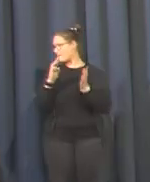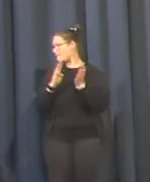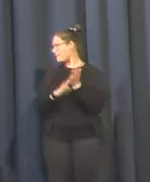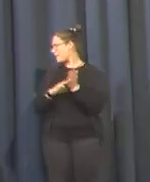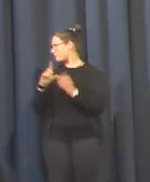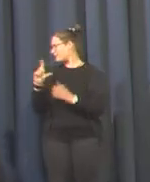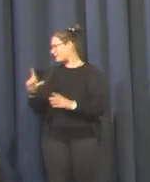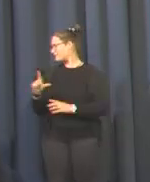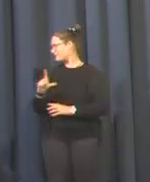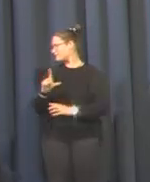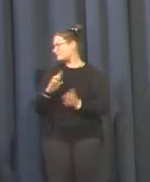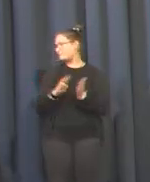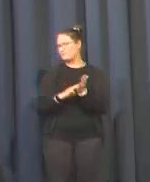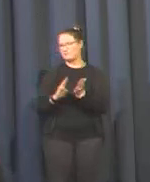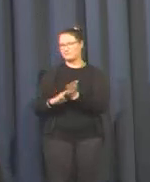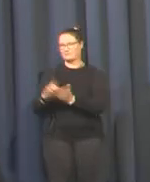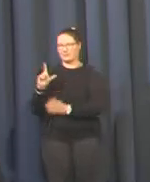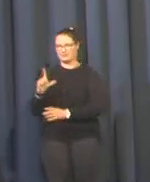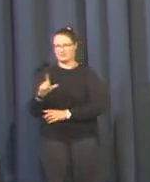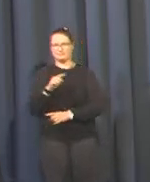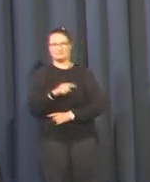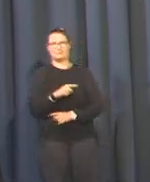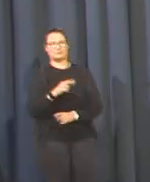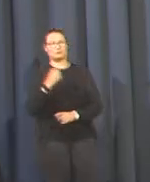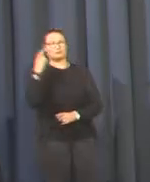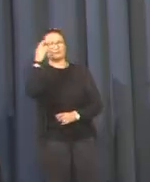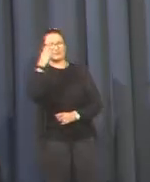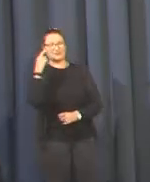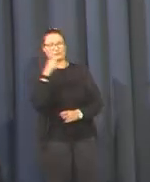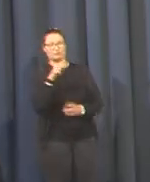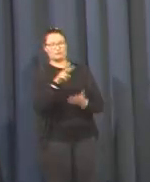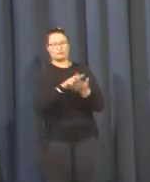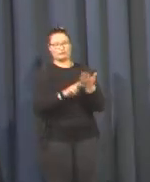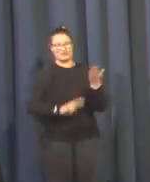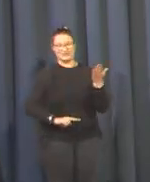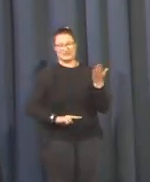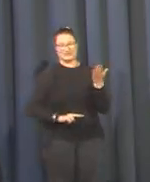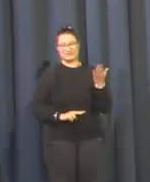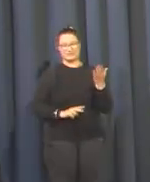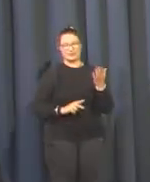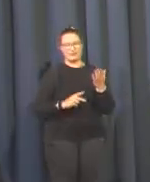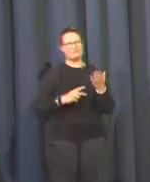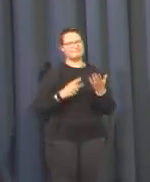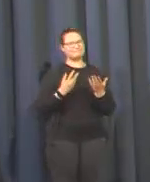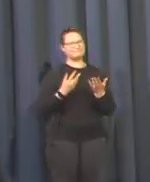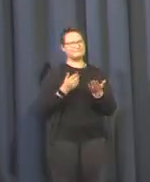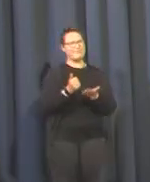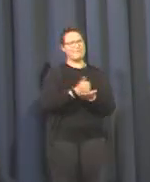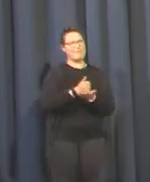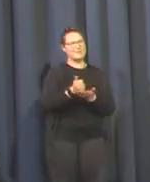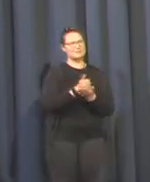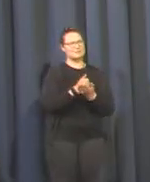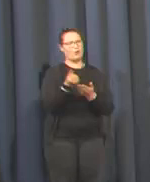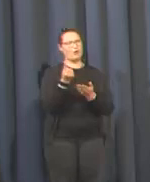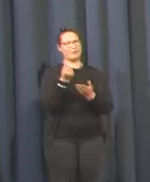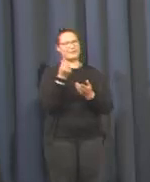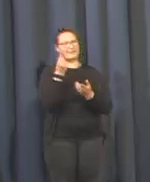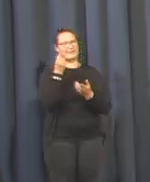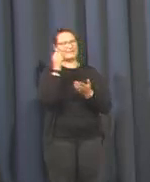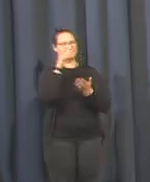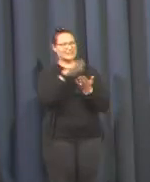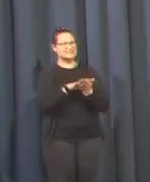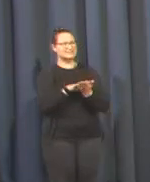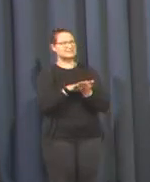little bit different. The reason that you'll read, and it's accurate based on the evidence, that there is no safe level, is that there's